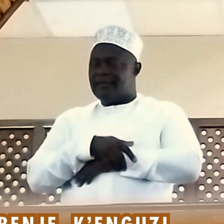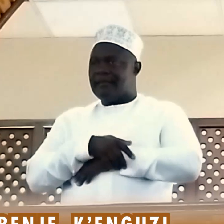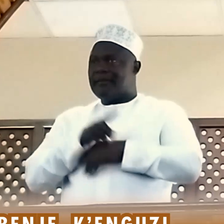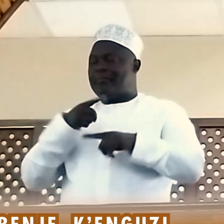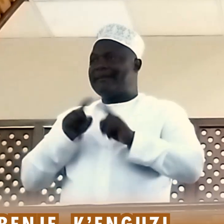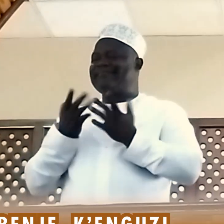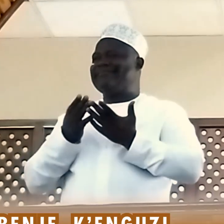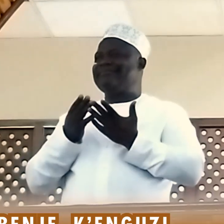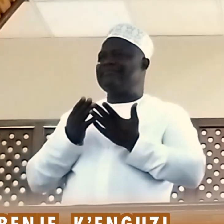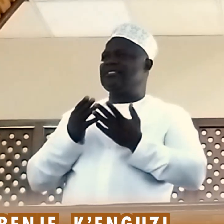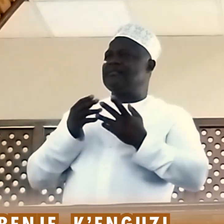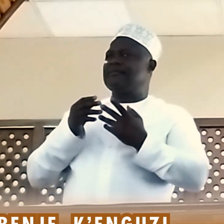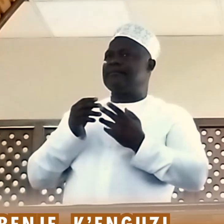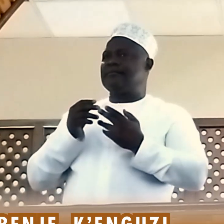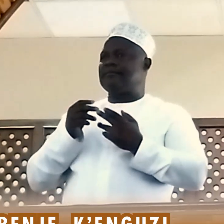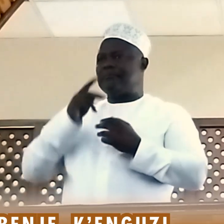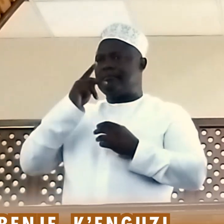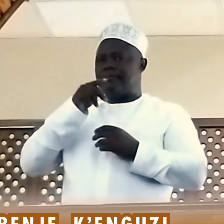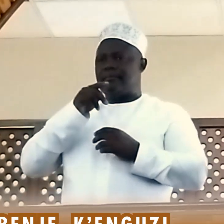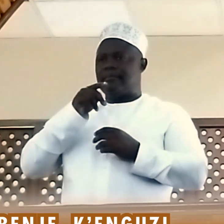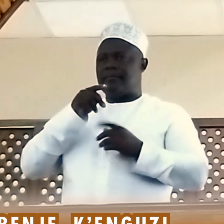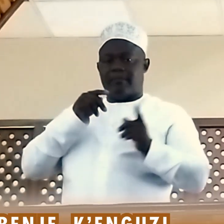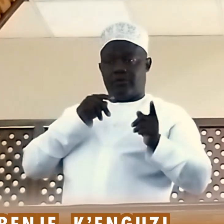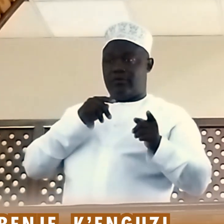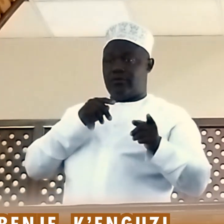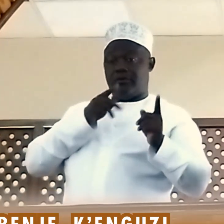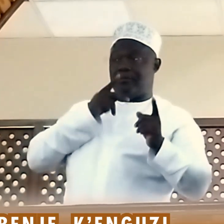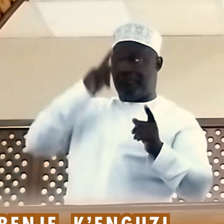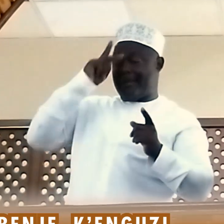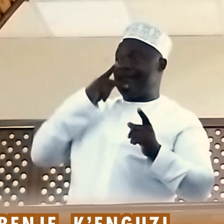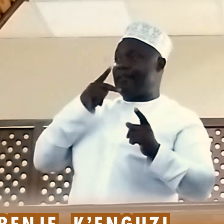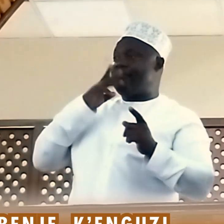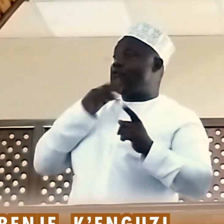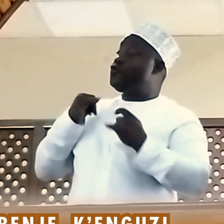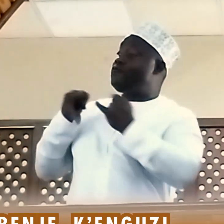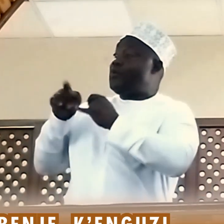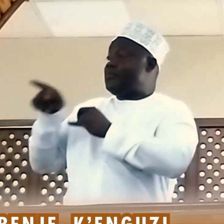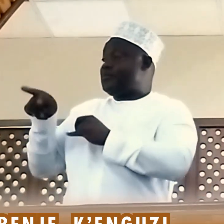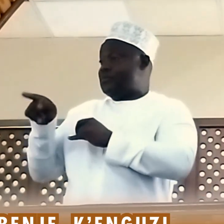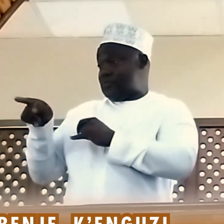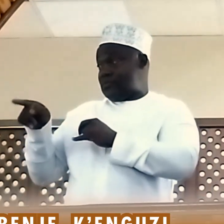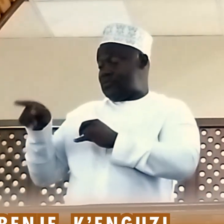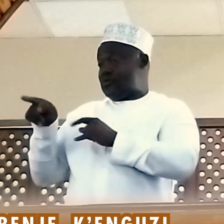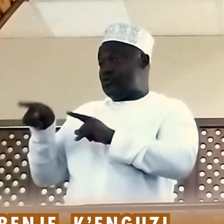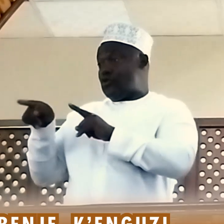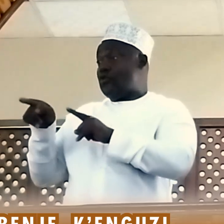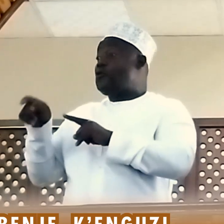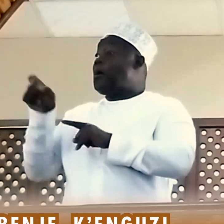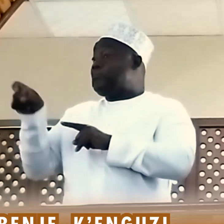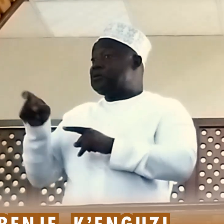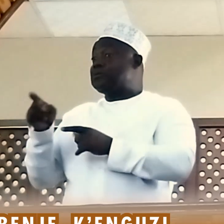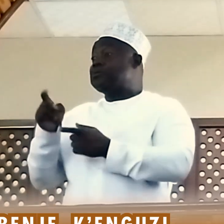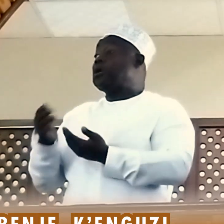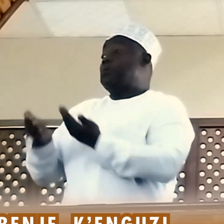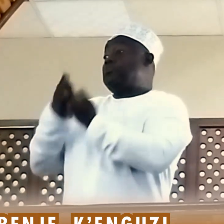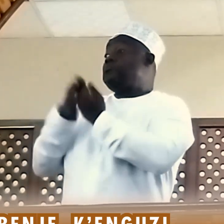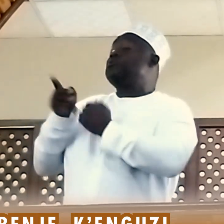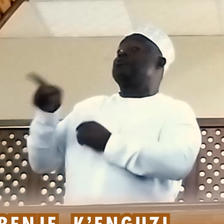naye n'omugamba nti ngo ogamba mutabani wo oba muwala wo nti oyo akulabirira alina okukuwa sente